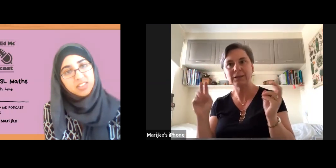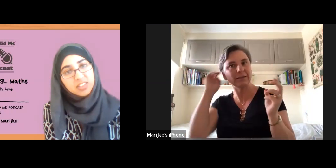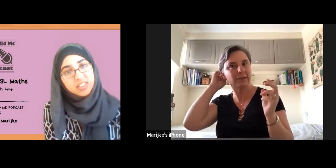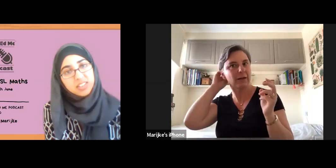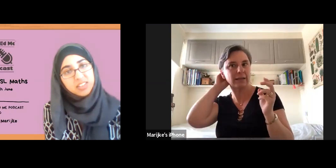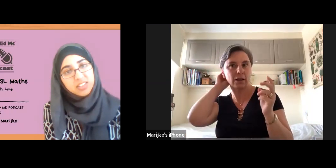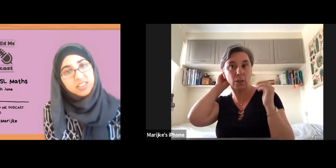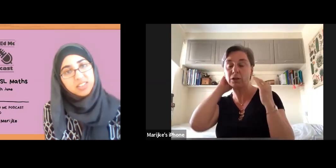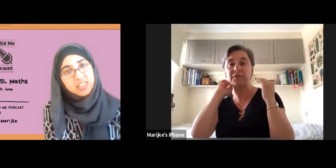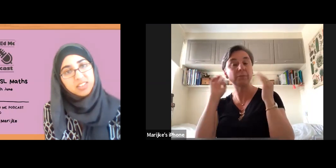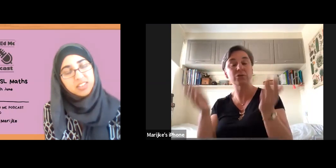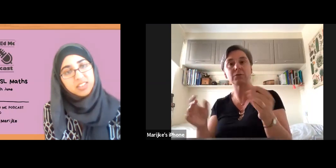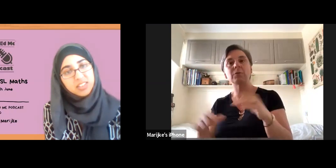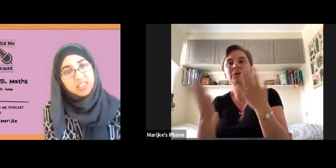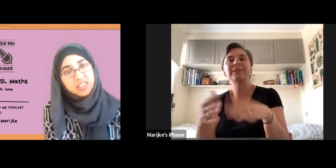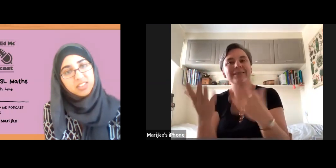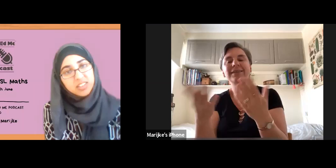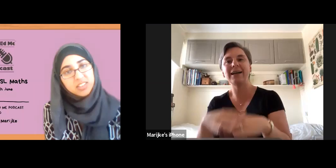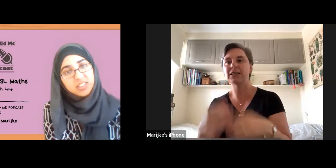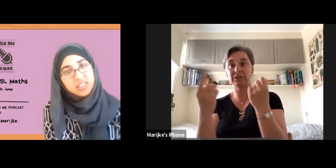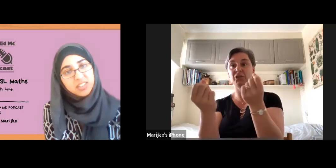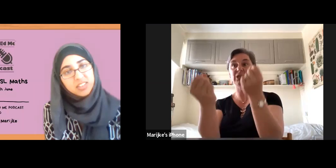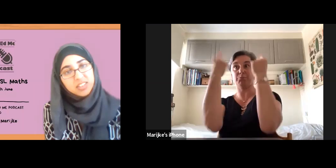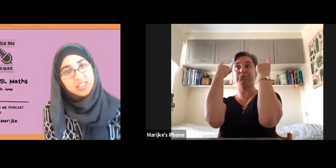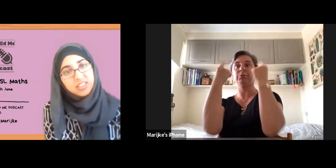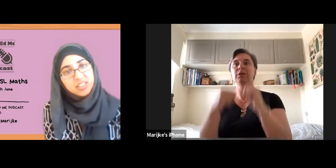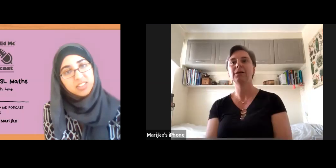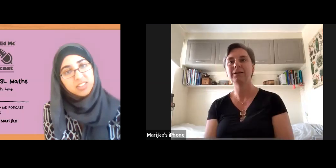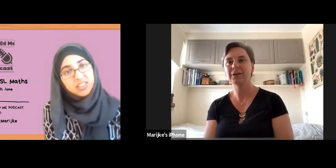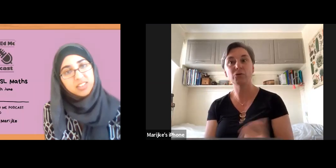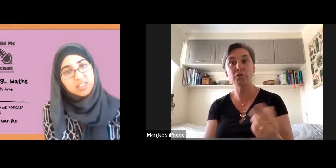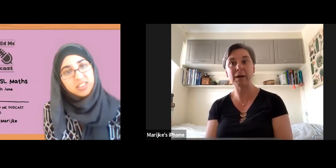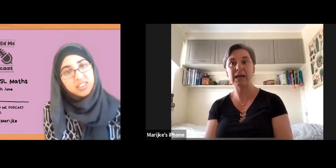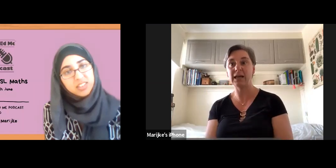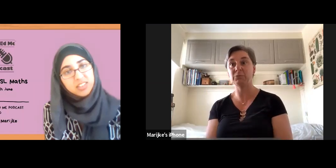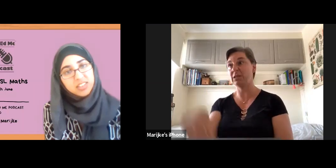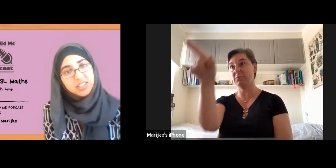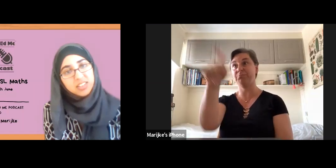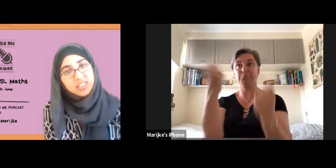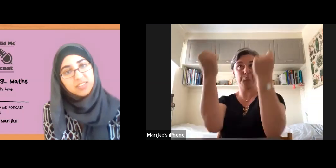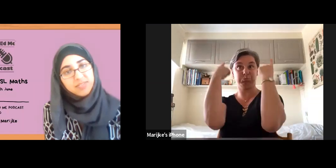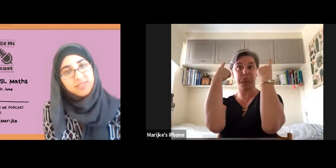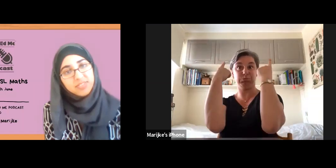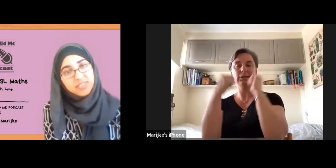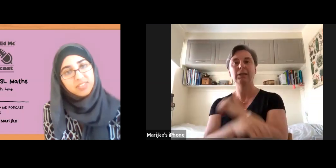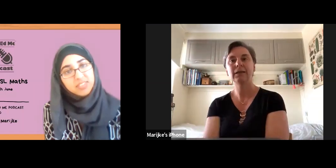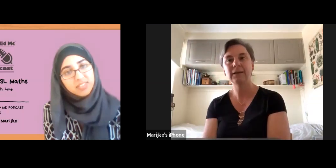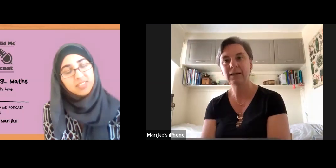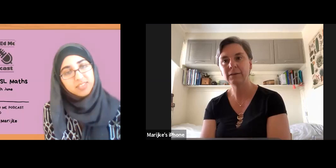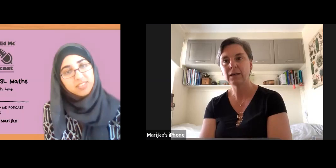you know, and a lot of them just, what the sign is just like, goes over my head. It was like, yeah. So